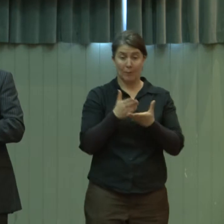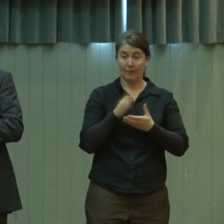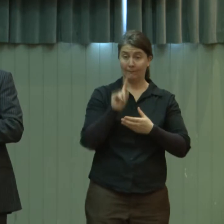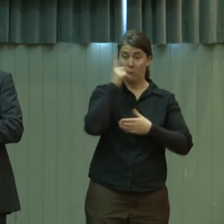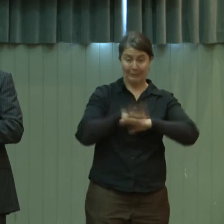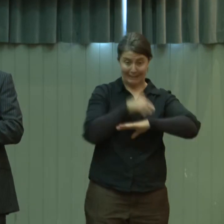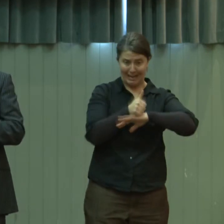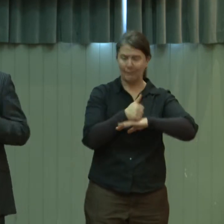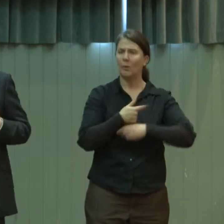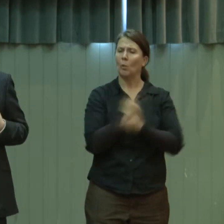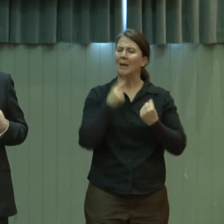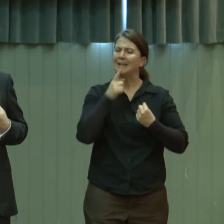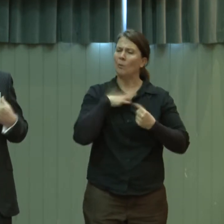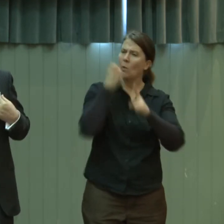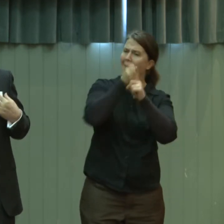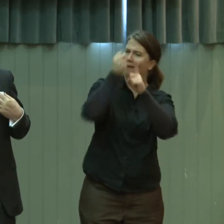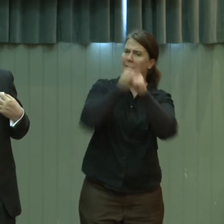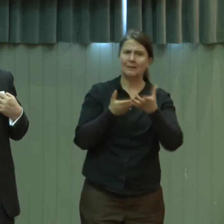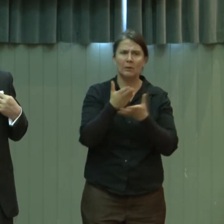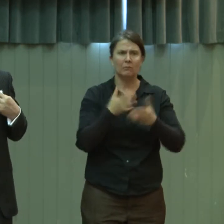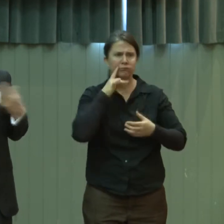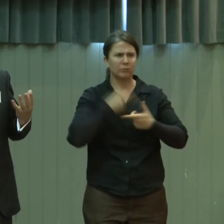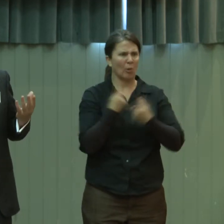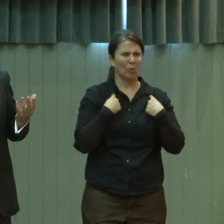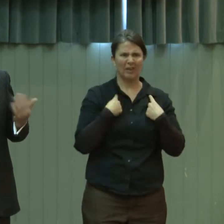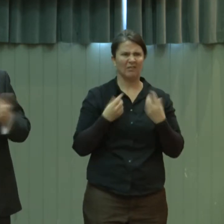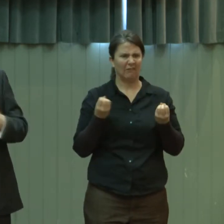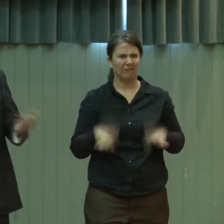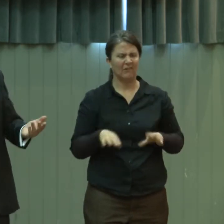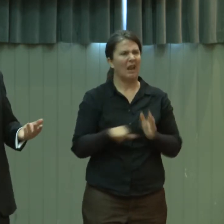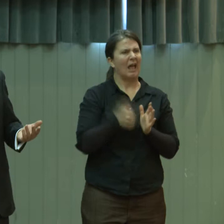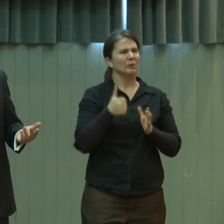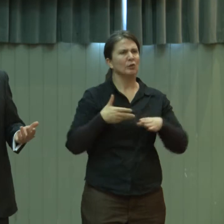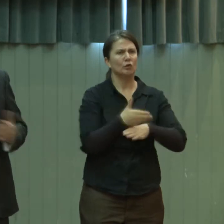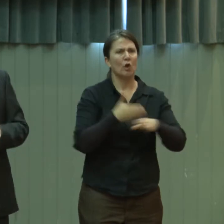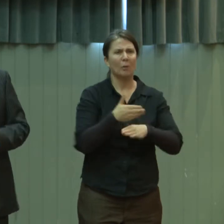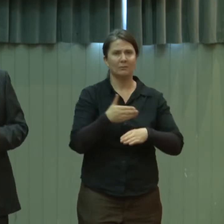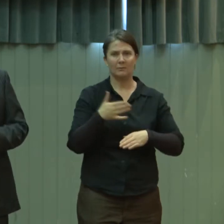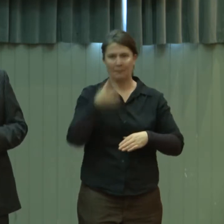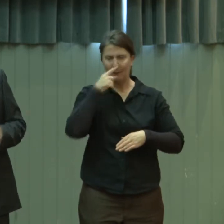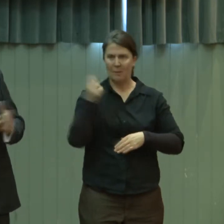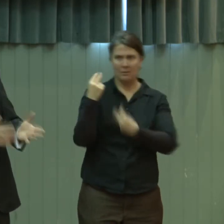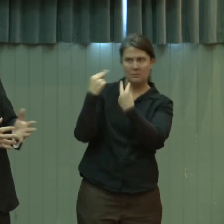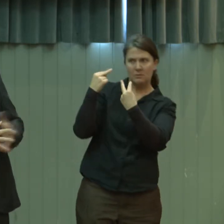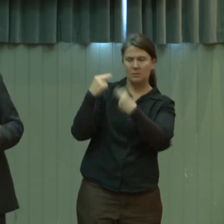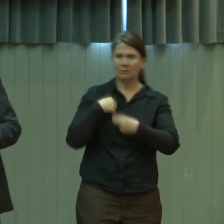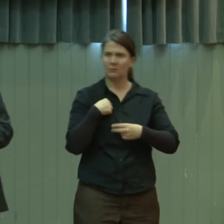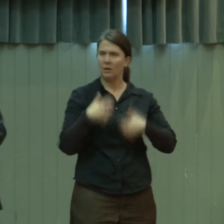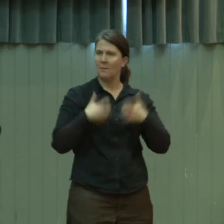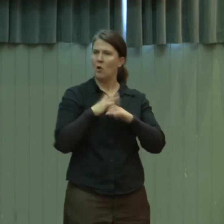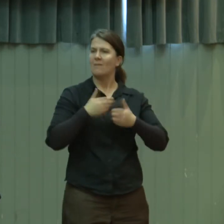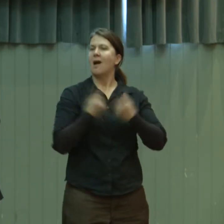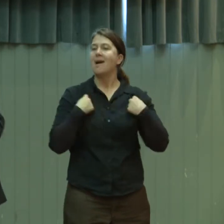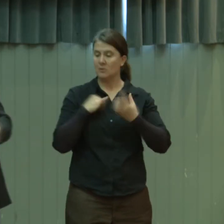advocacy service just in case anybody thinks we're doing a rubbish job, which is really important because you've got to have somewhere to complain. And so the National Deaf Children's